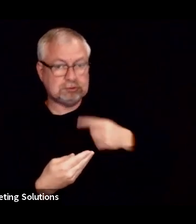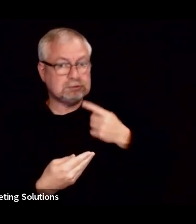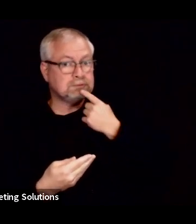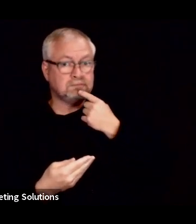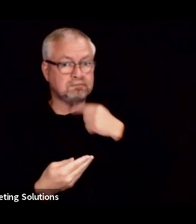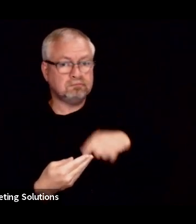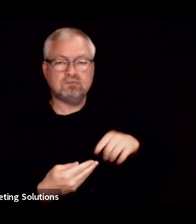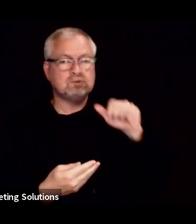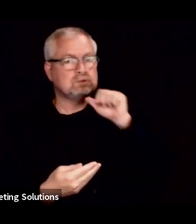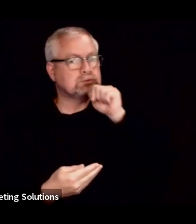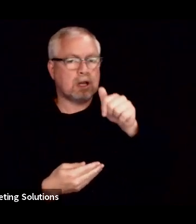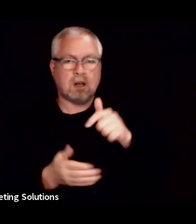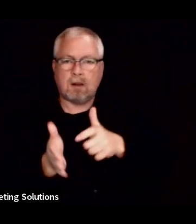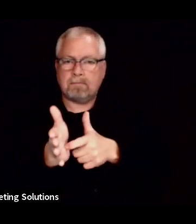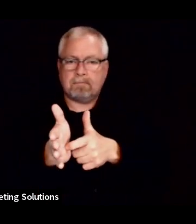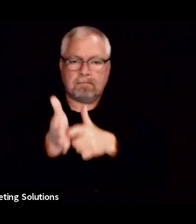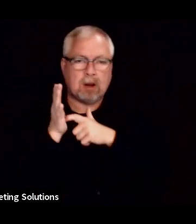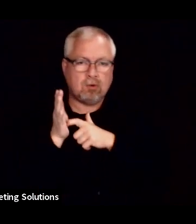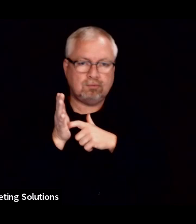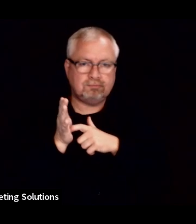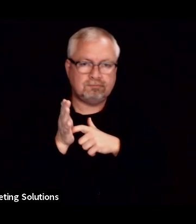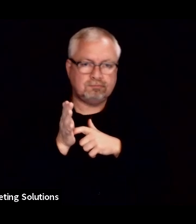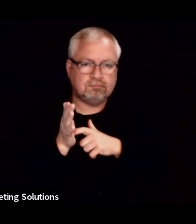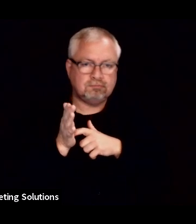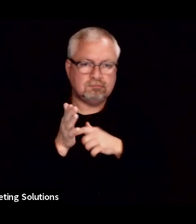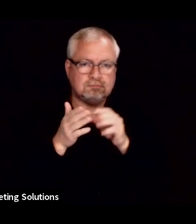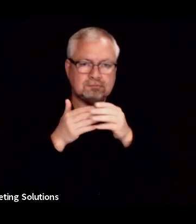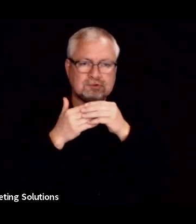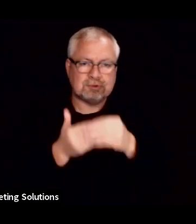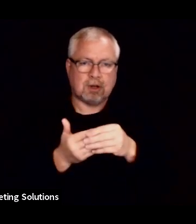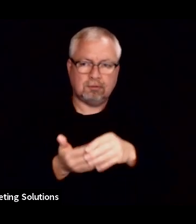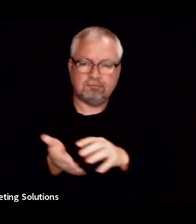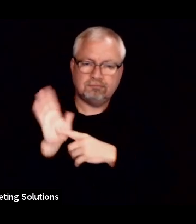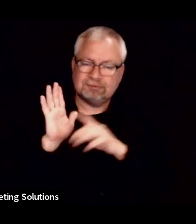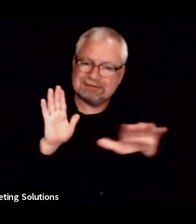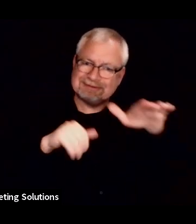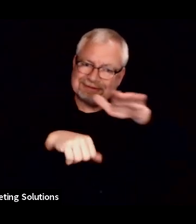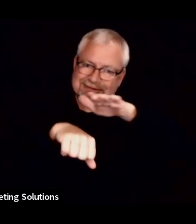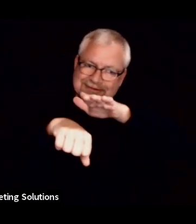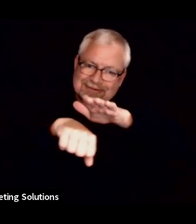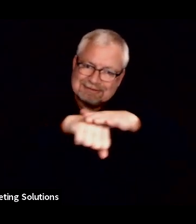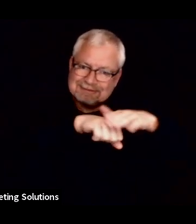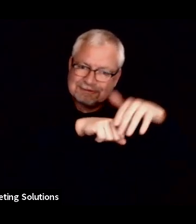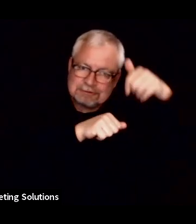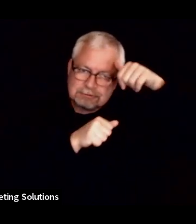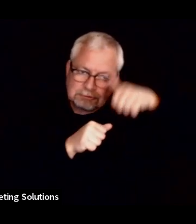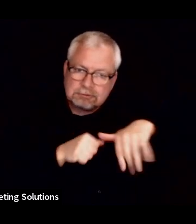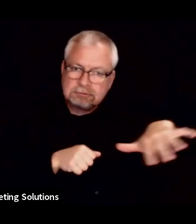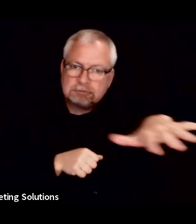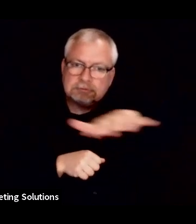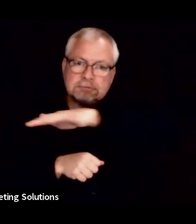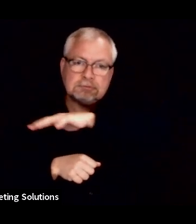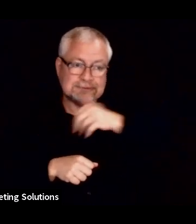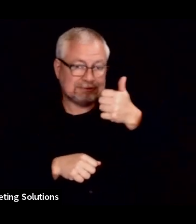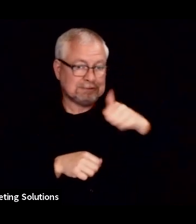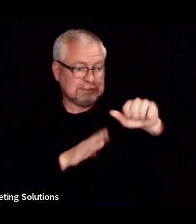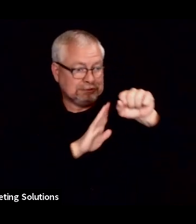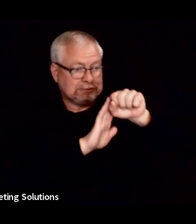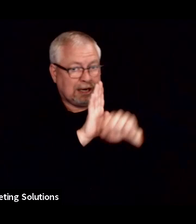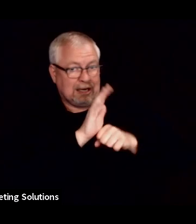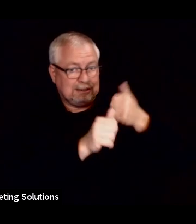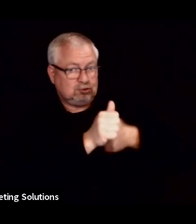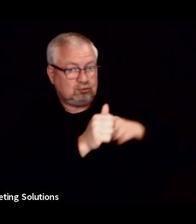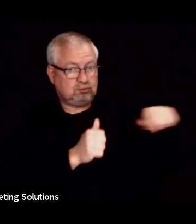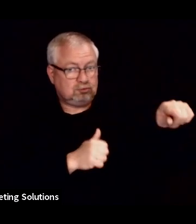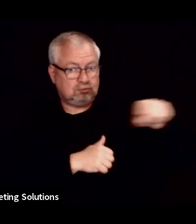and these are considerations to keep in mind. Certainly the state's prerogative has been a little bit more forceful in saying whether they should open or